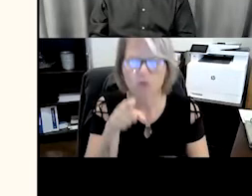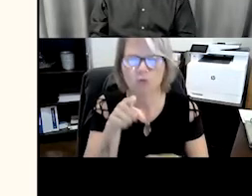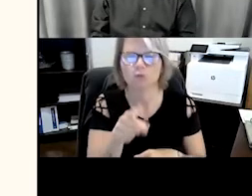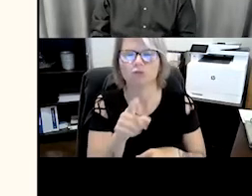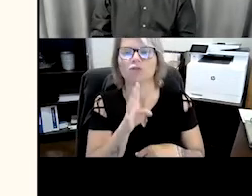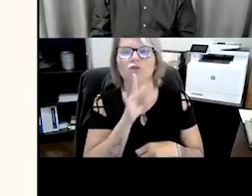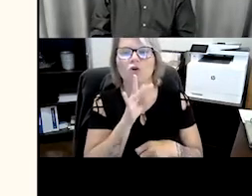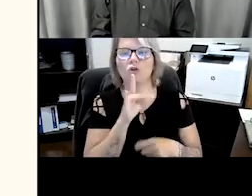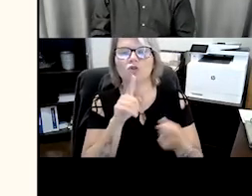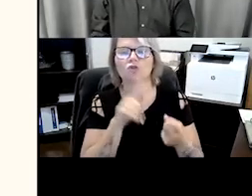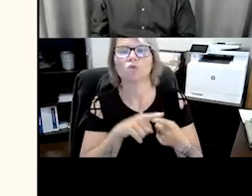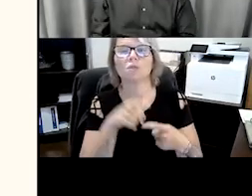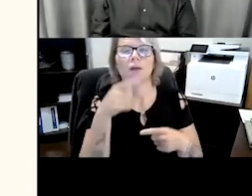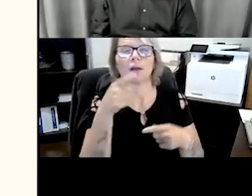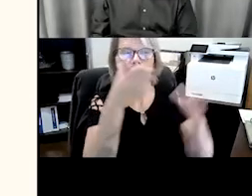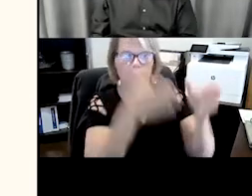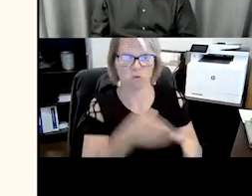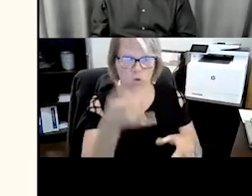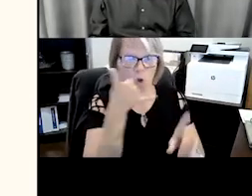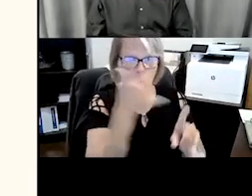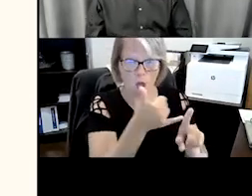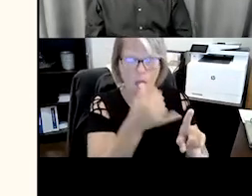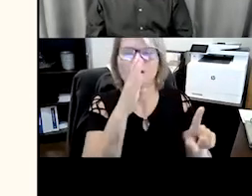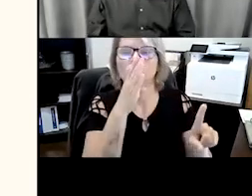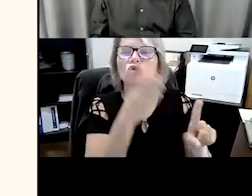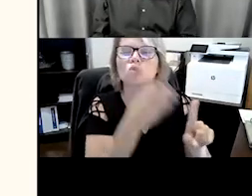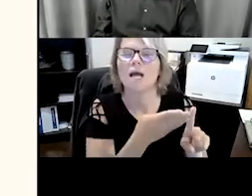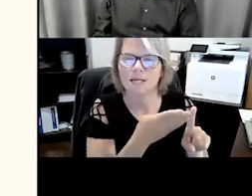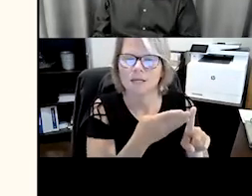just like through an interpreter in person.